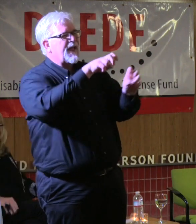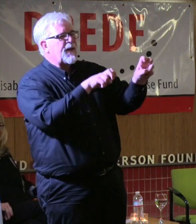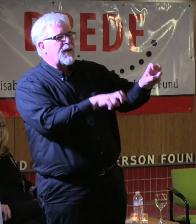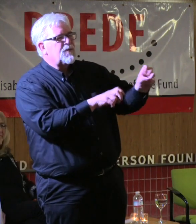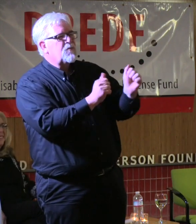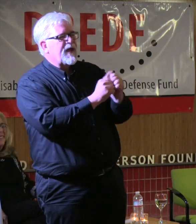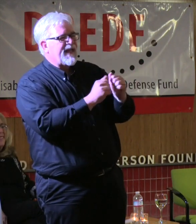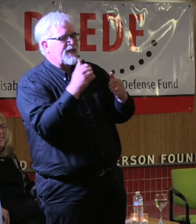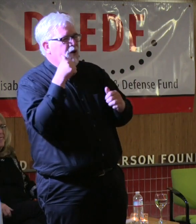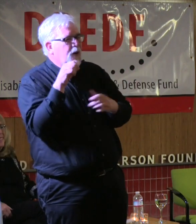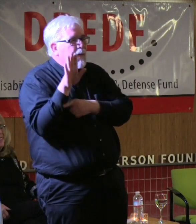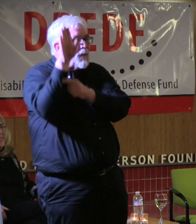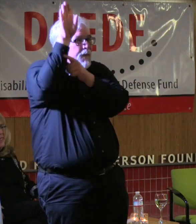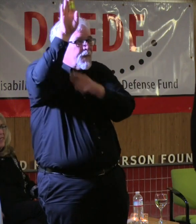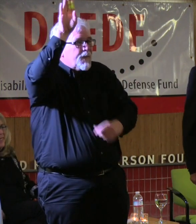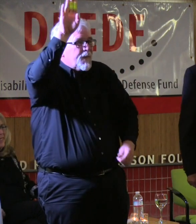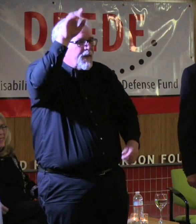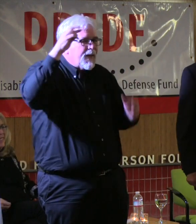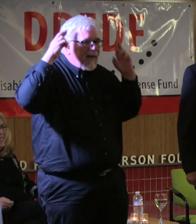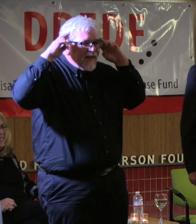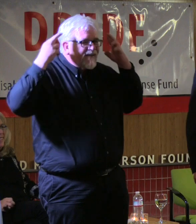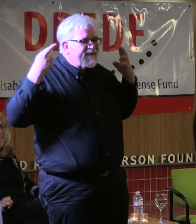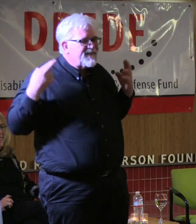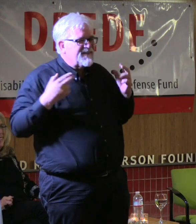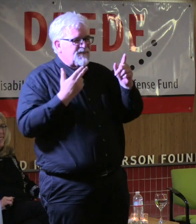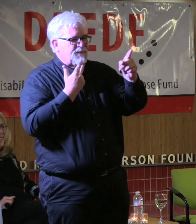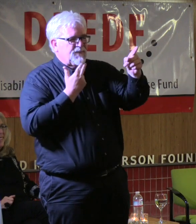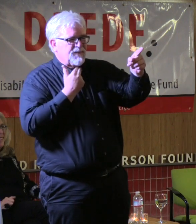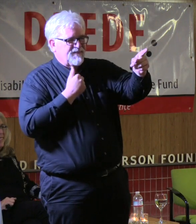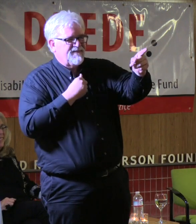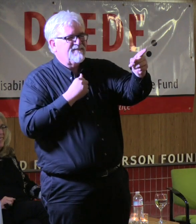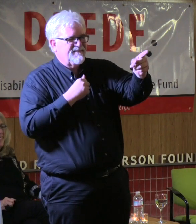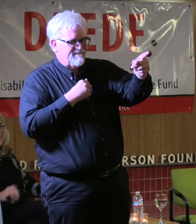Melissa's back again. Good. You know,